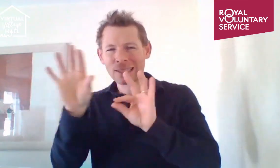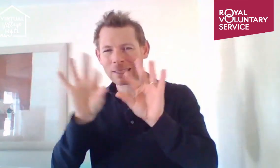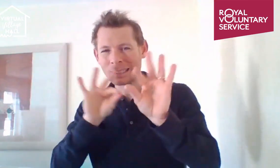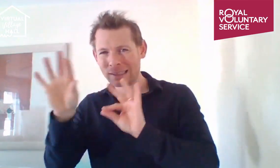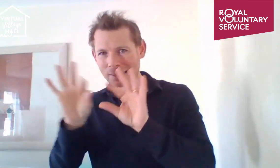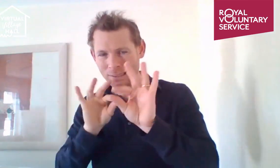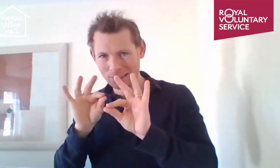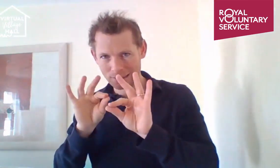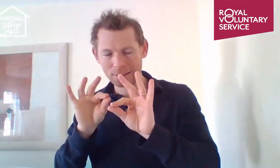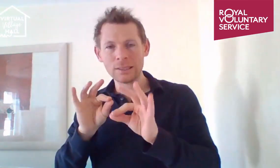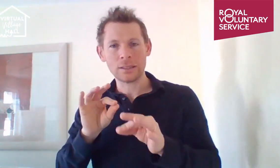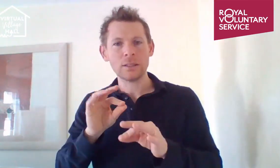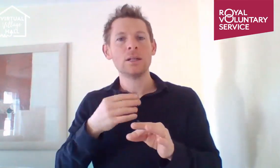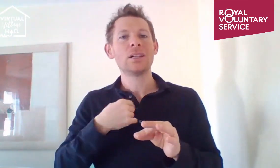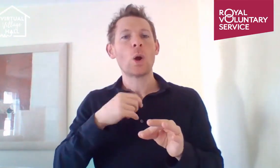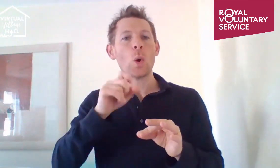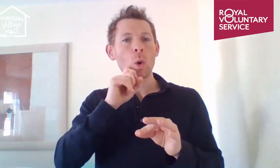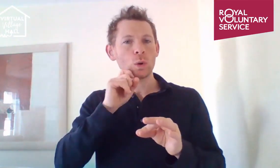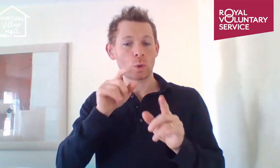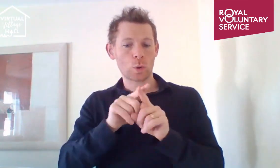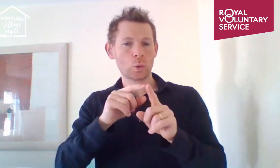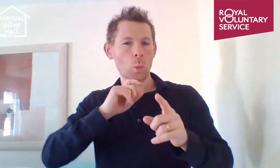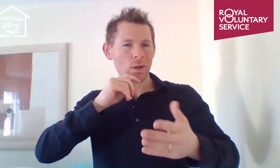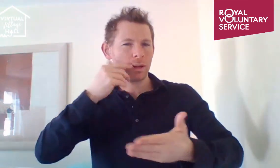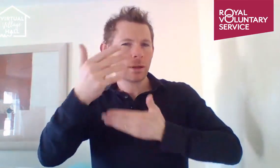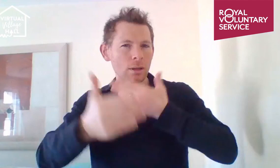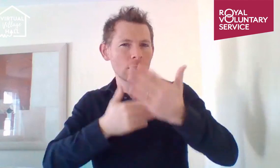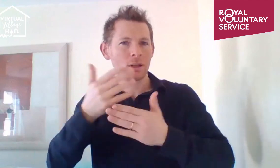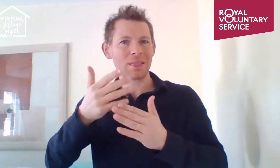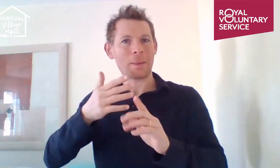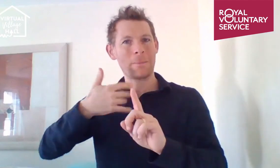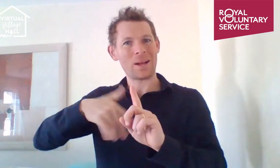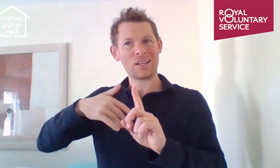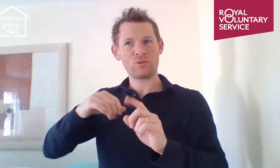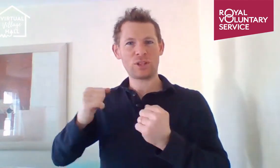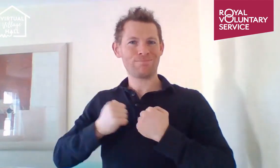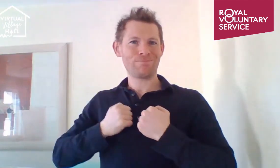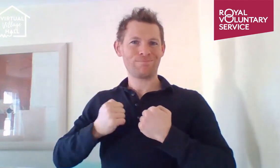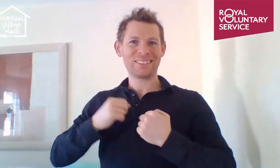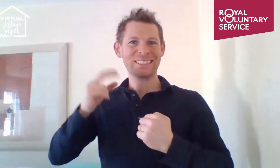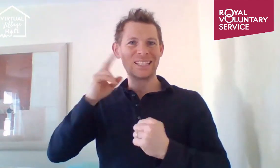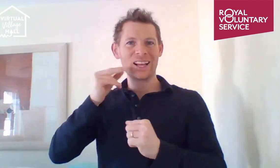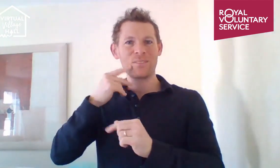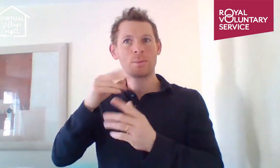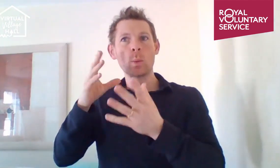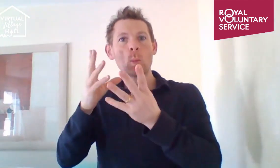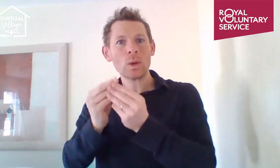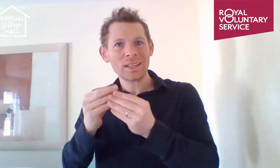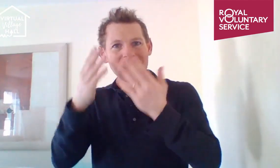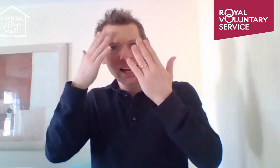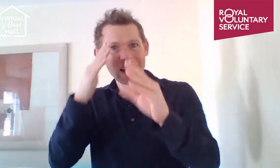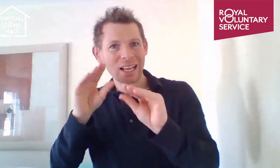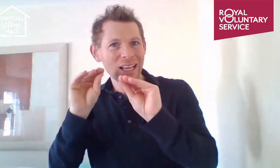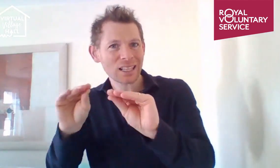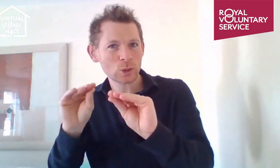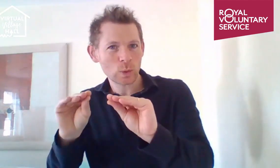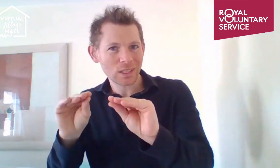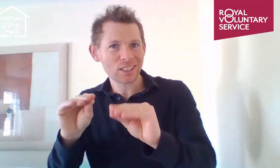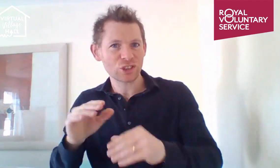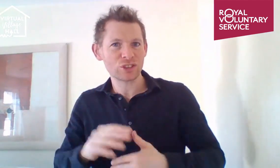able to cover everything because there's so much to cover, but we'll pick out bits and pieces. And then we'll move on, and I'll give you a wee bit of